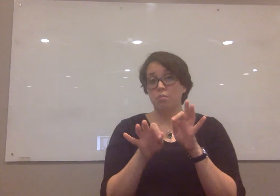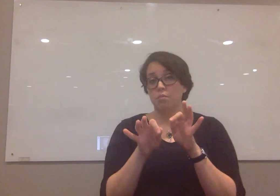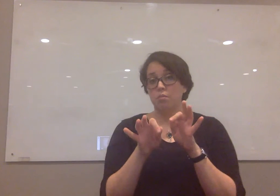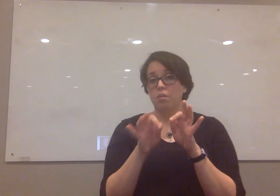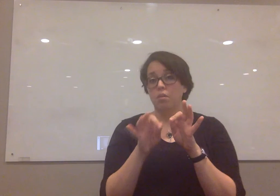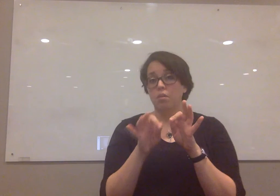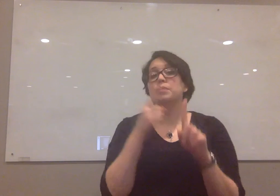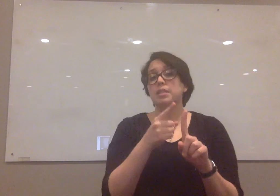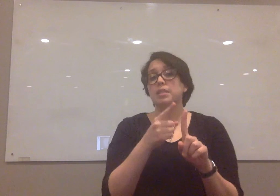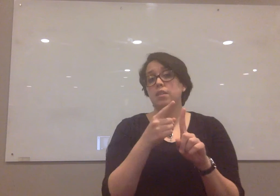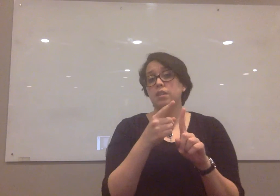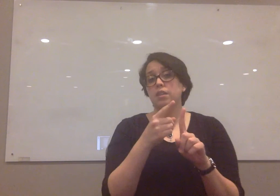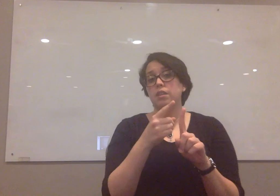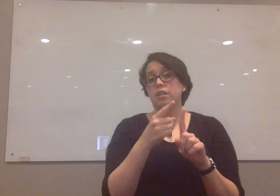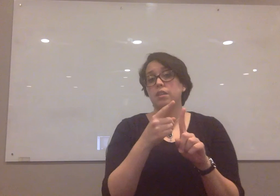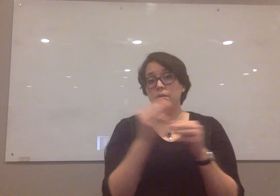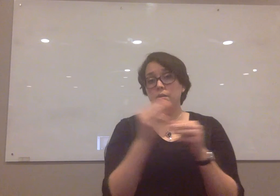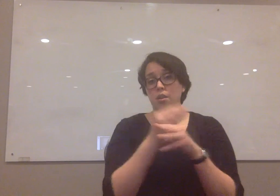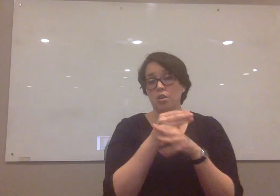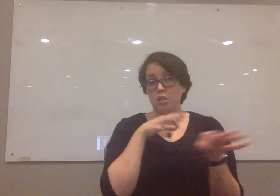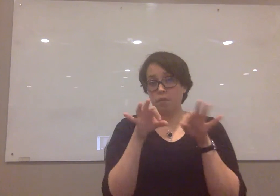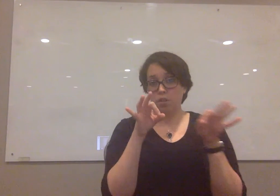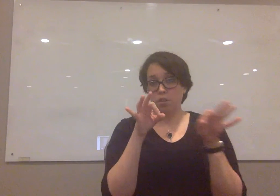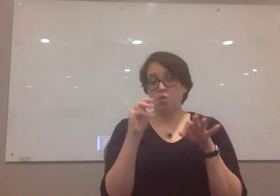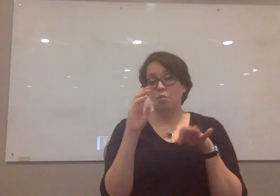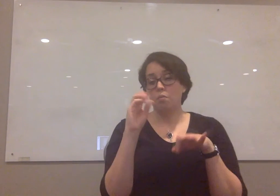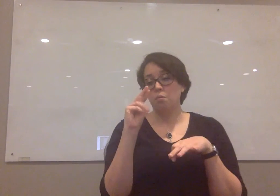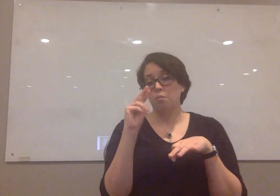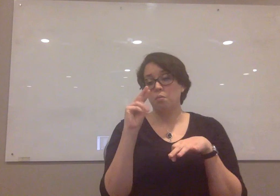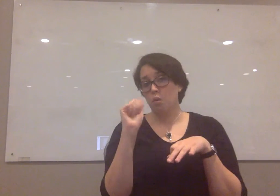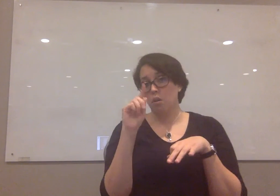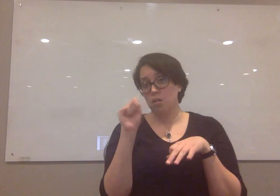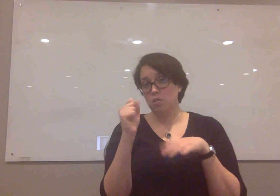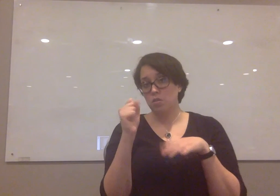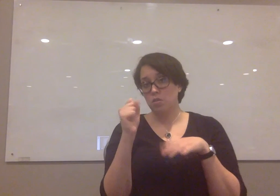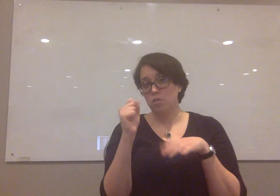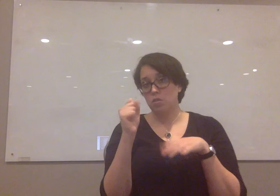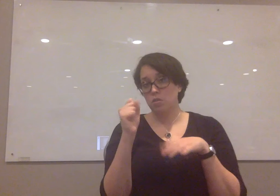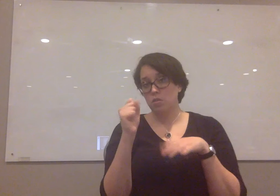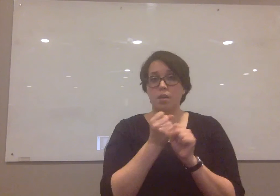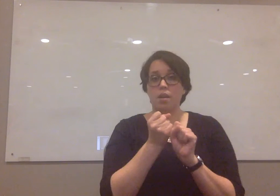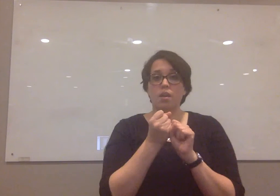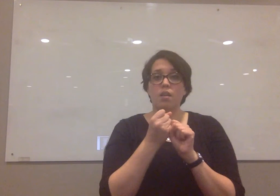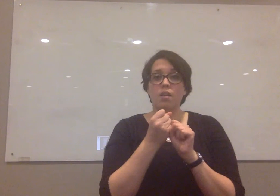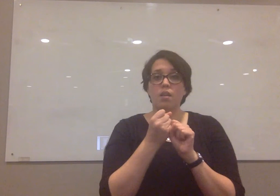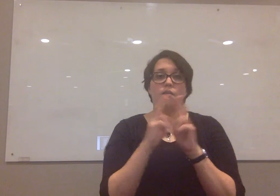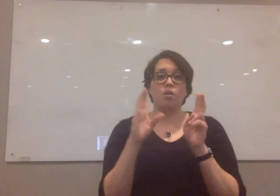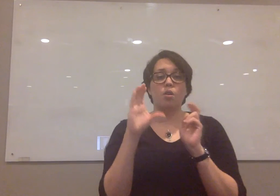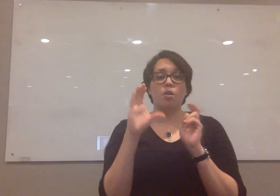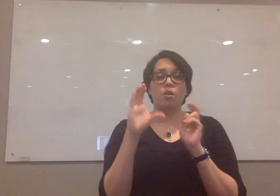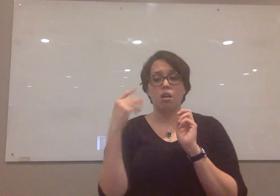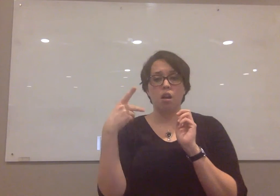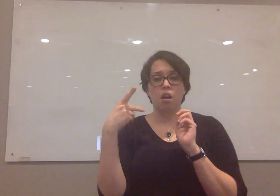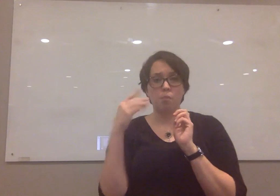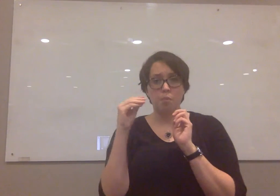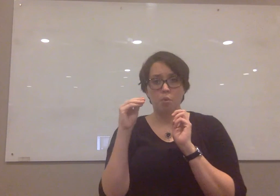the monad laws. There are 3 laws. It makes it highly compositional. And then you can have all sorts of crazy types of